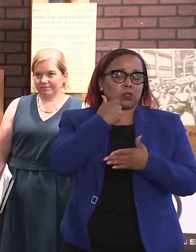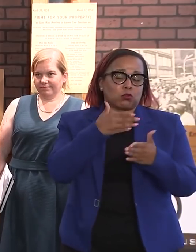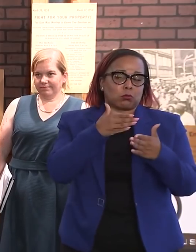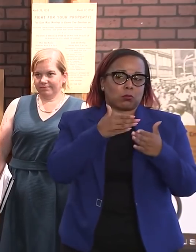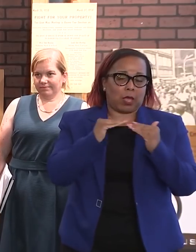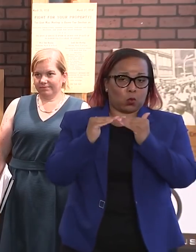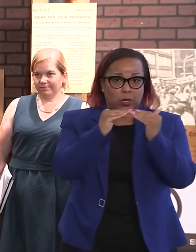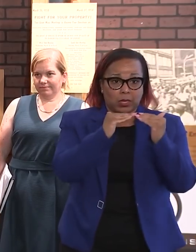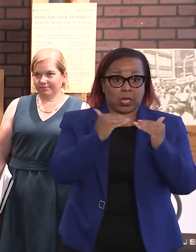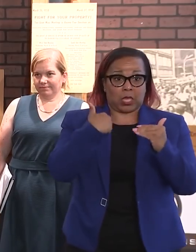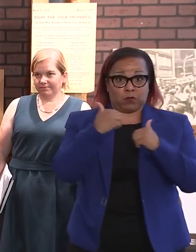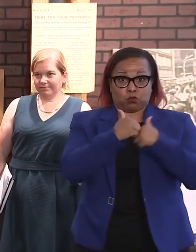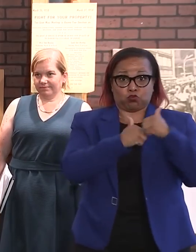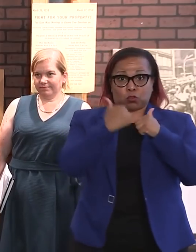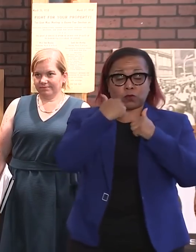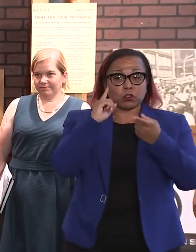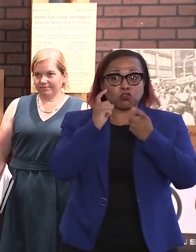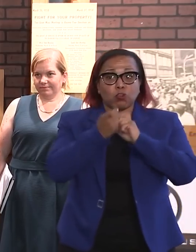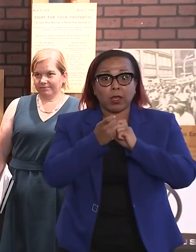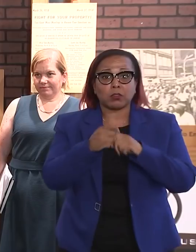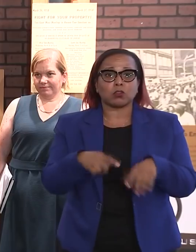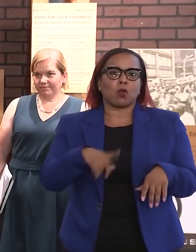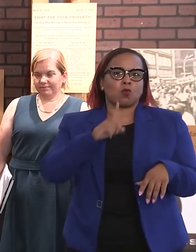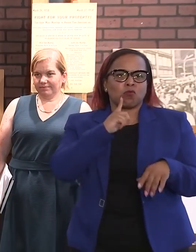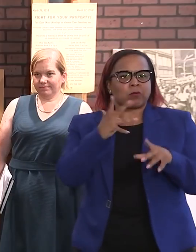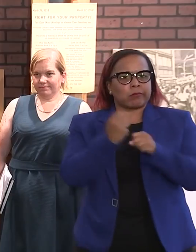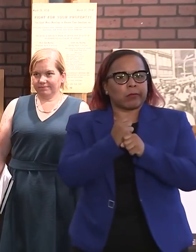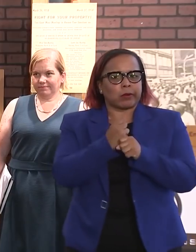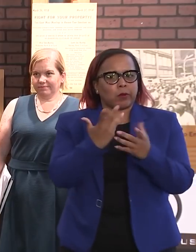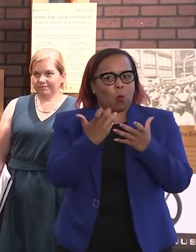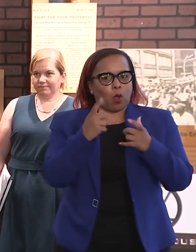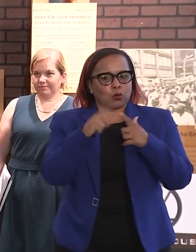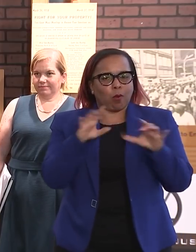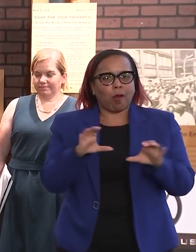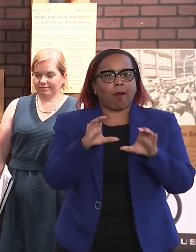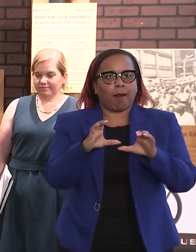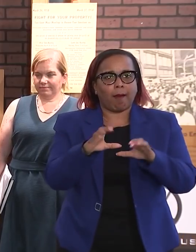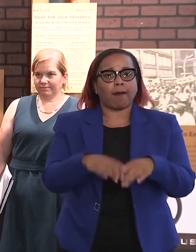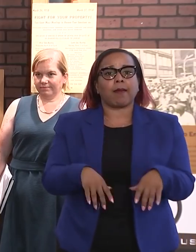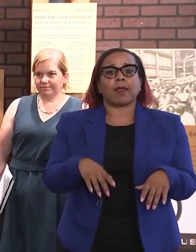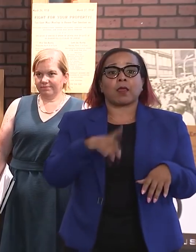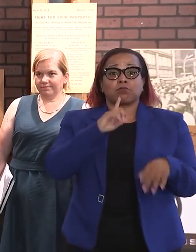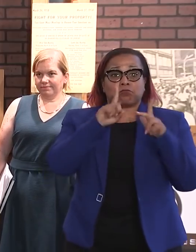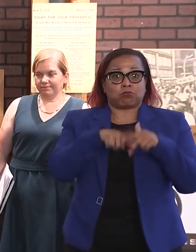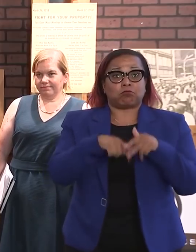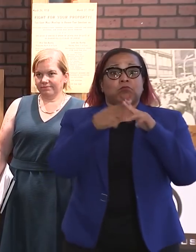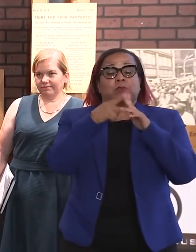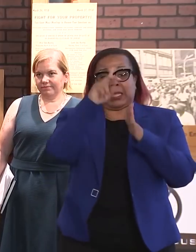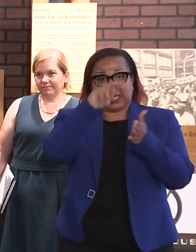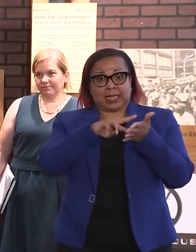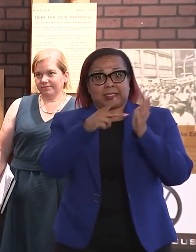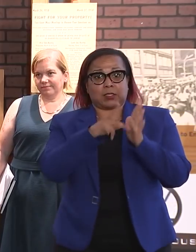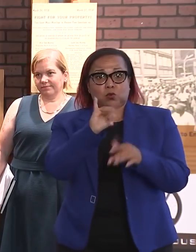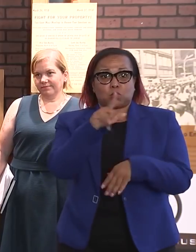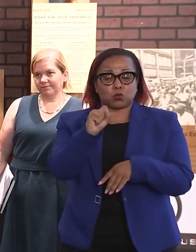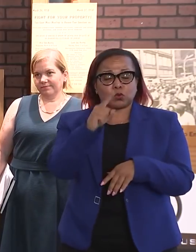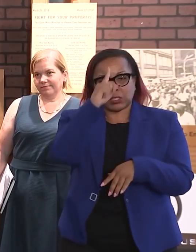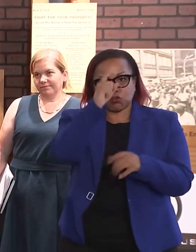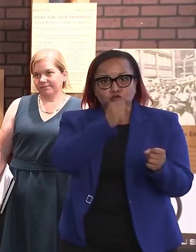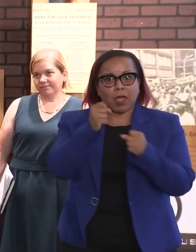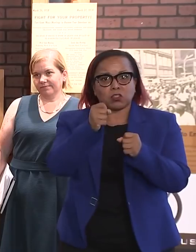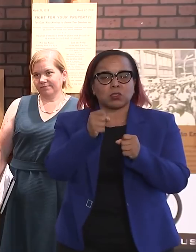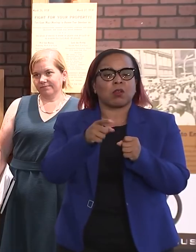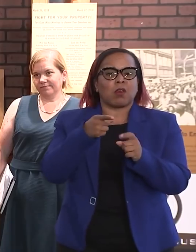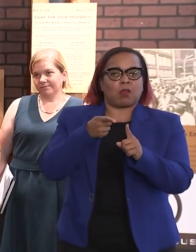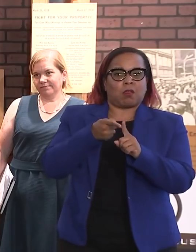internal infrastructure for change, cultivating a will to act, executing intentional tools and strategies